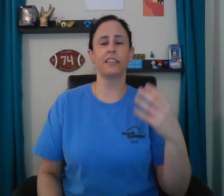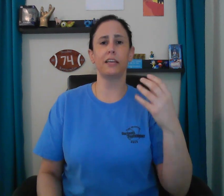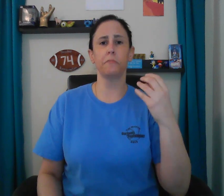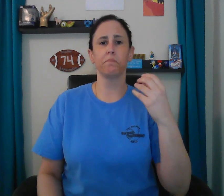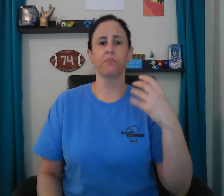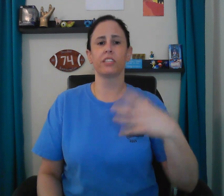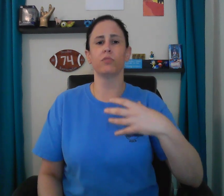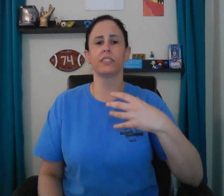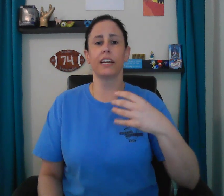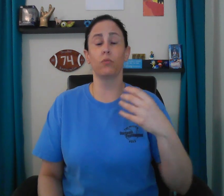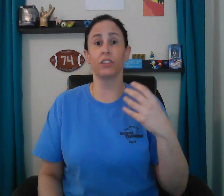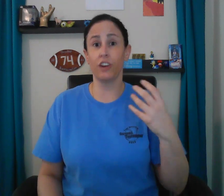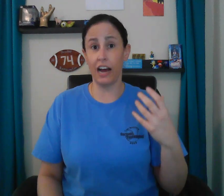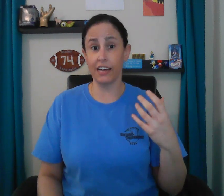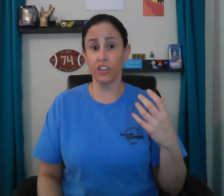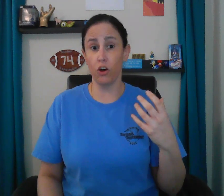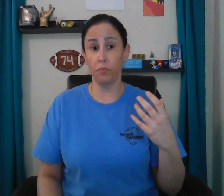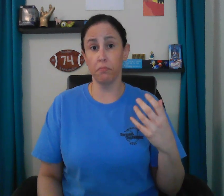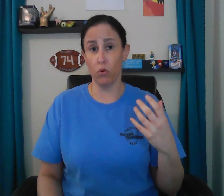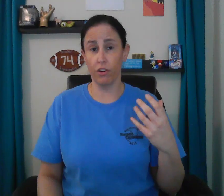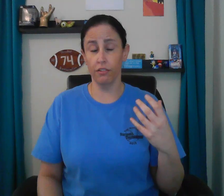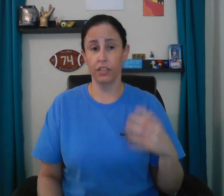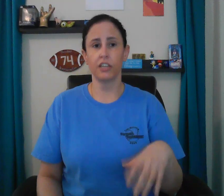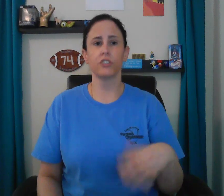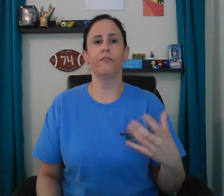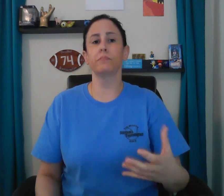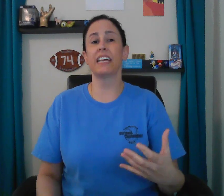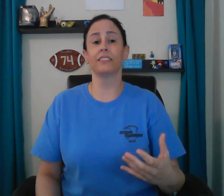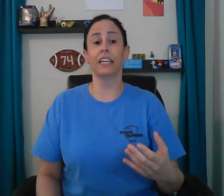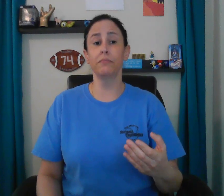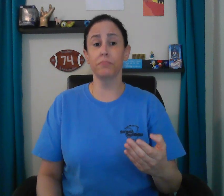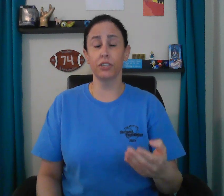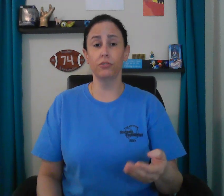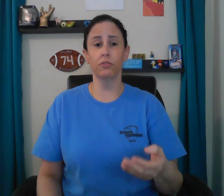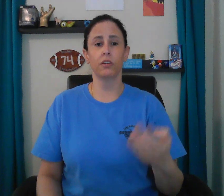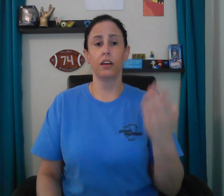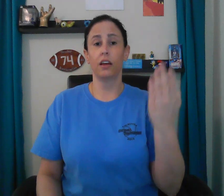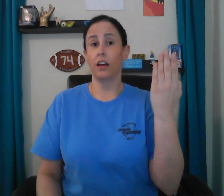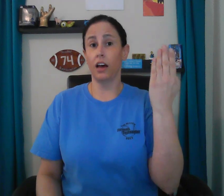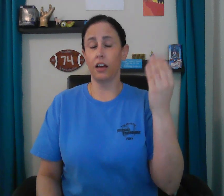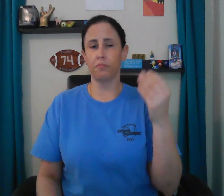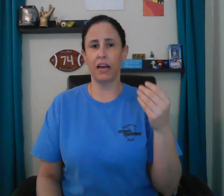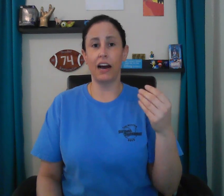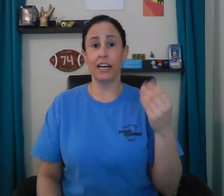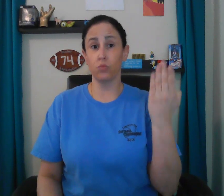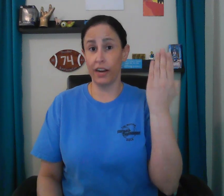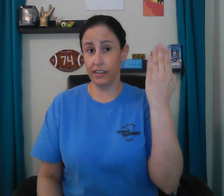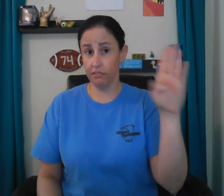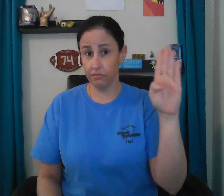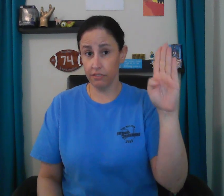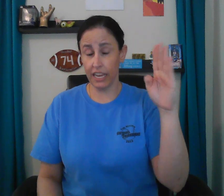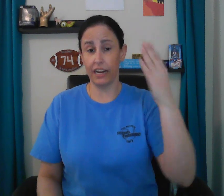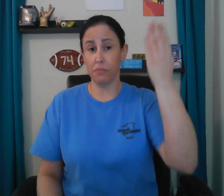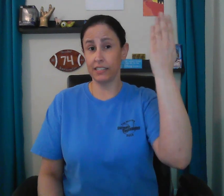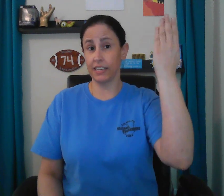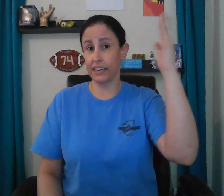see someone sign it with their eyes open more. So if I'm saying light blue, my eyes widen and I might sign it a